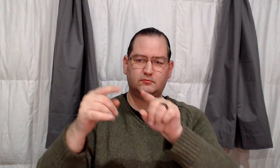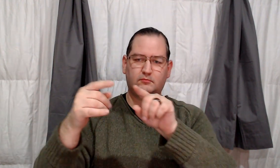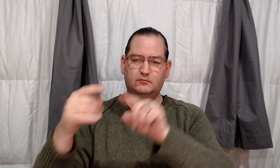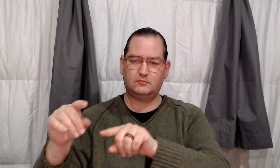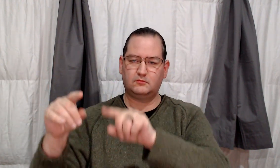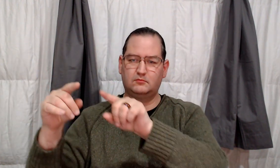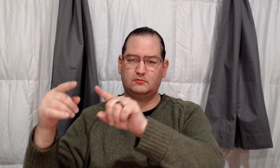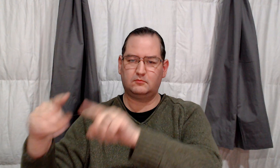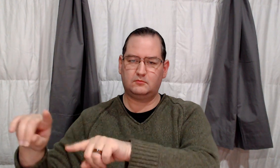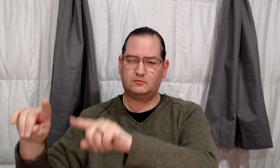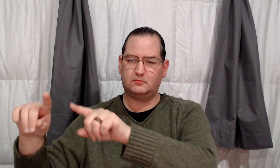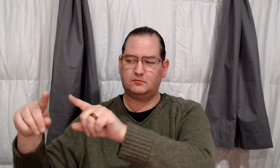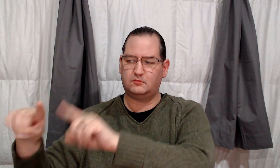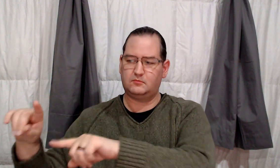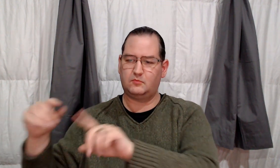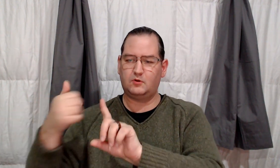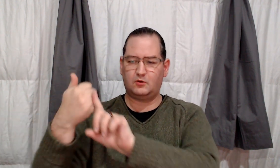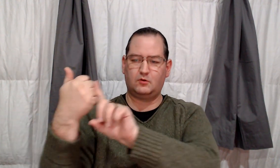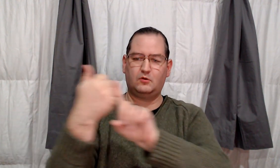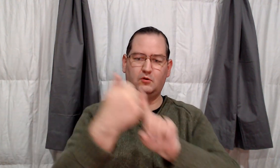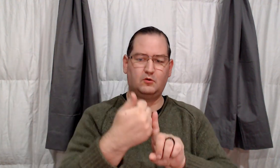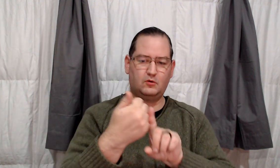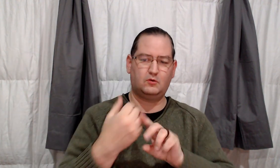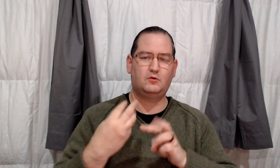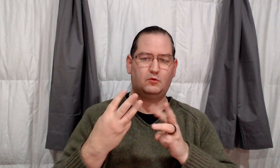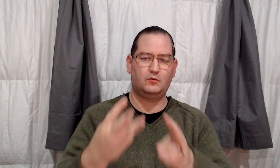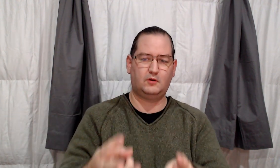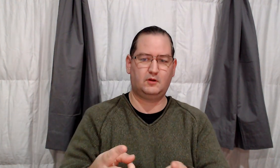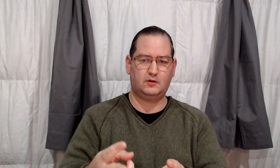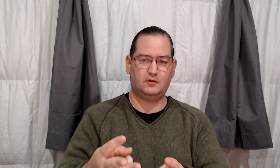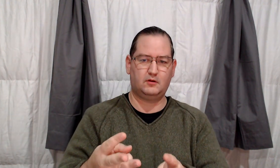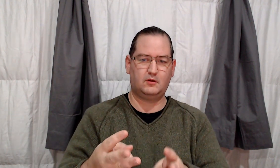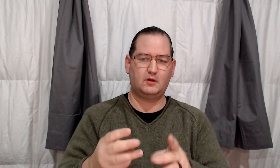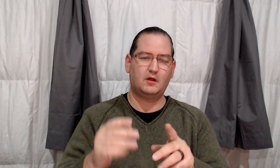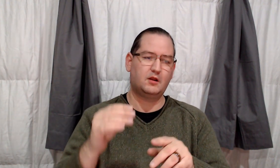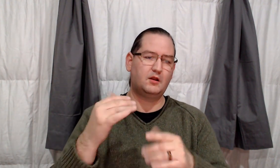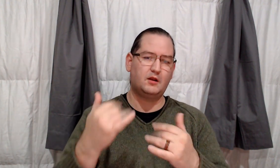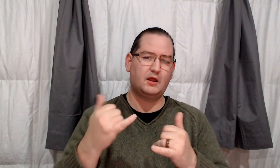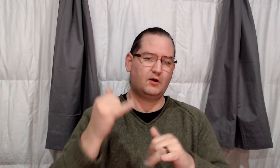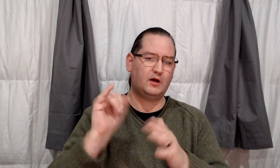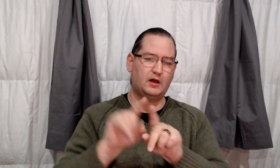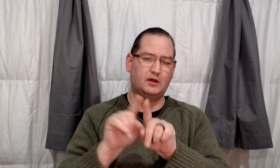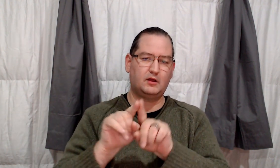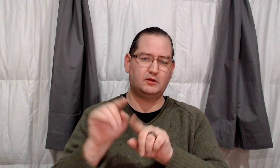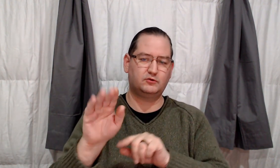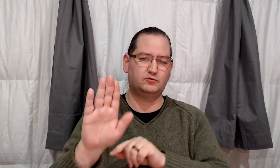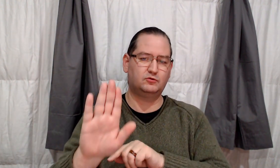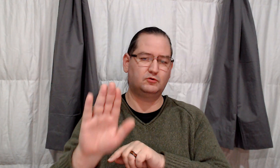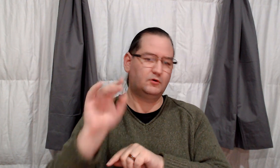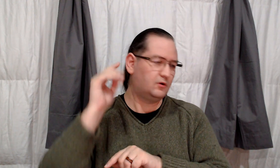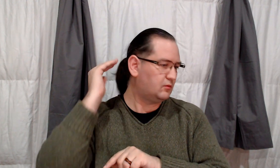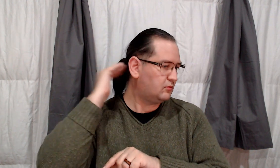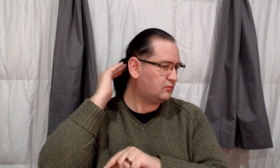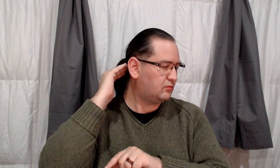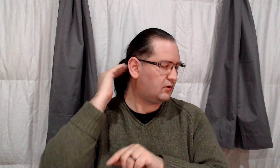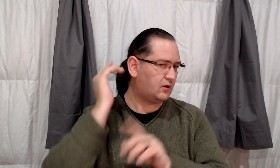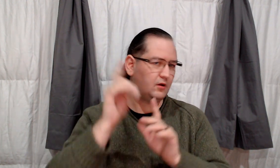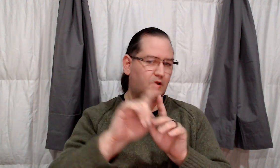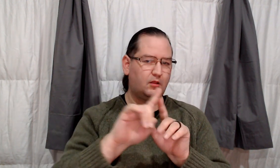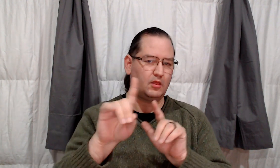As you drift as a mind, and that mind drifts without boundaries, without